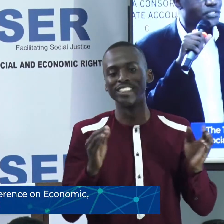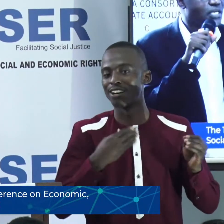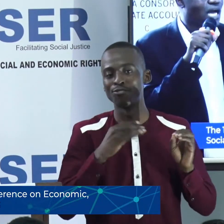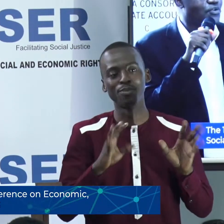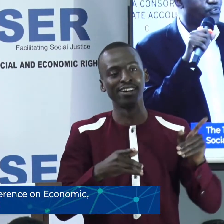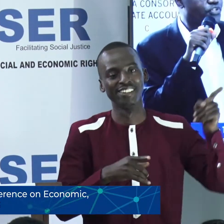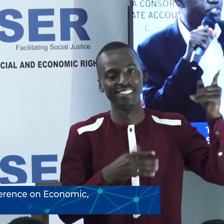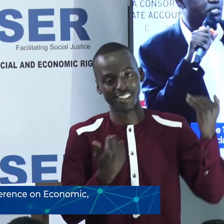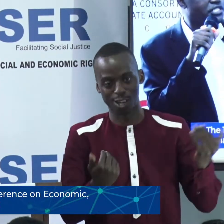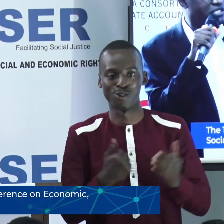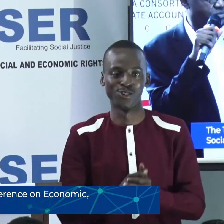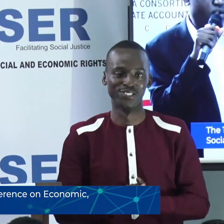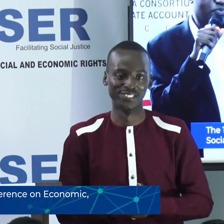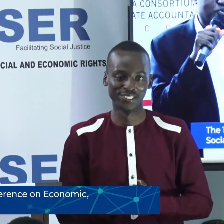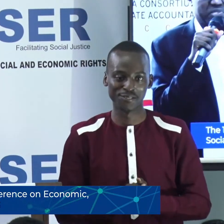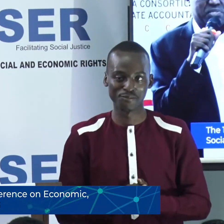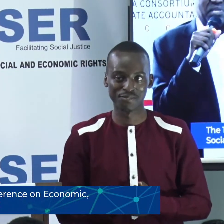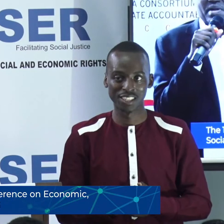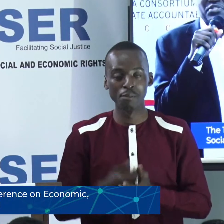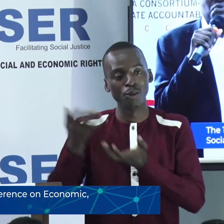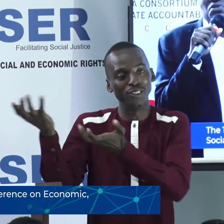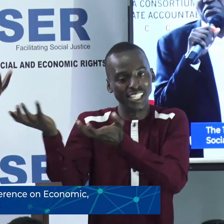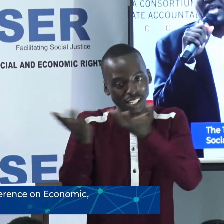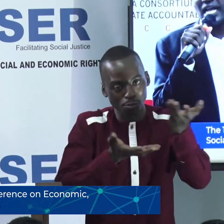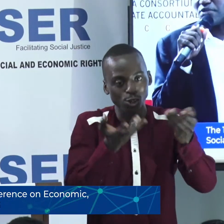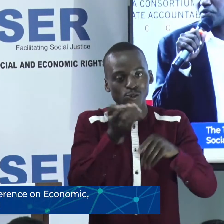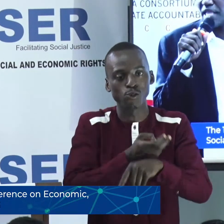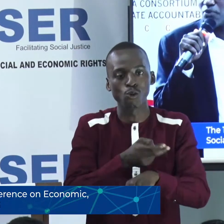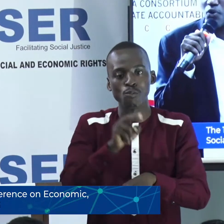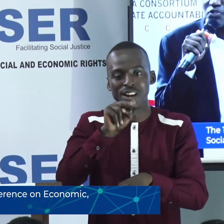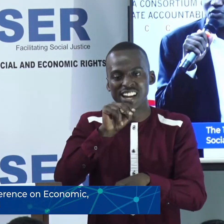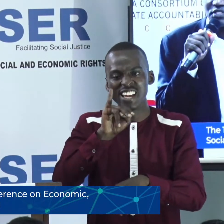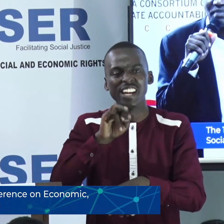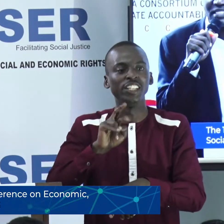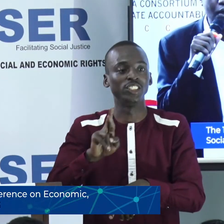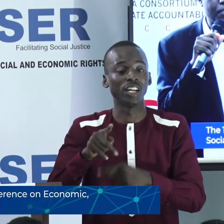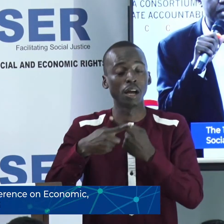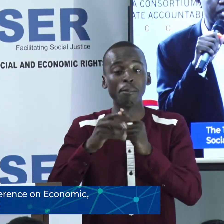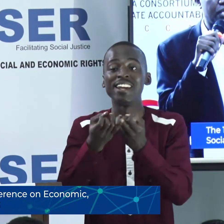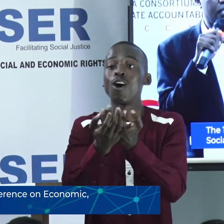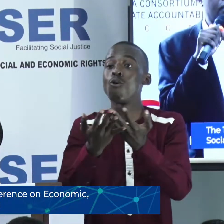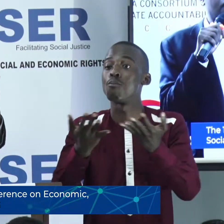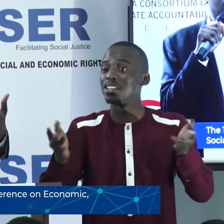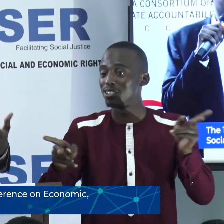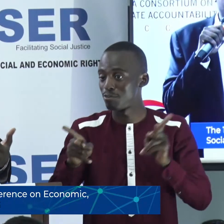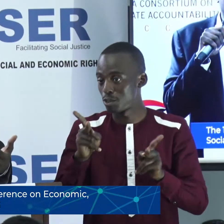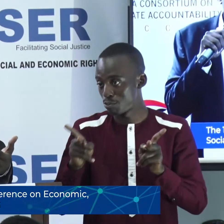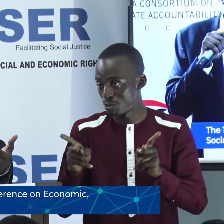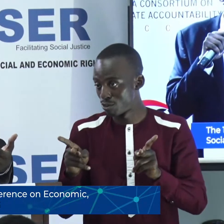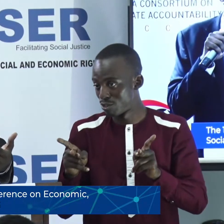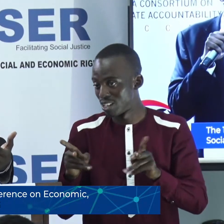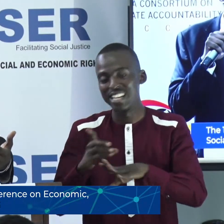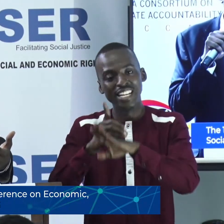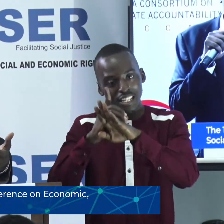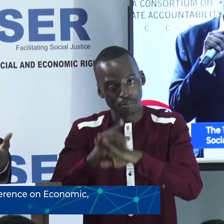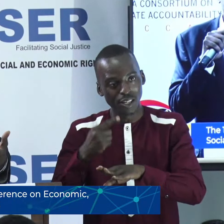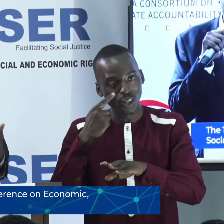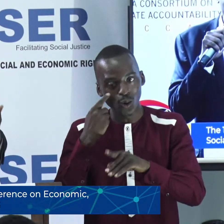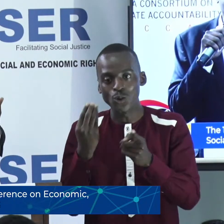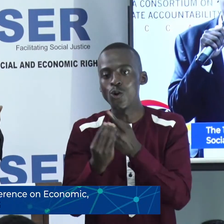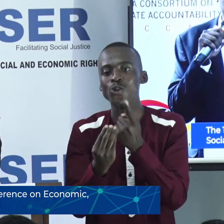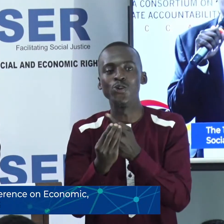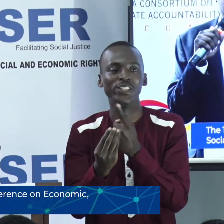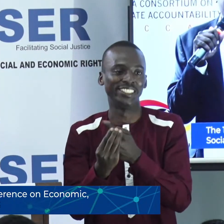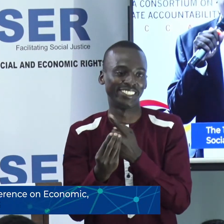connection. And of course, one could say, but onions, I can do without onions. But how many people depend on onions as